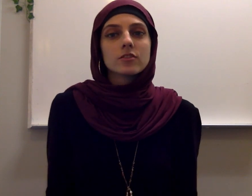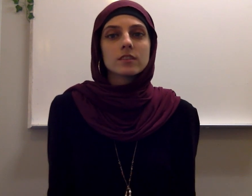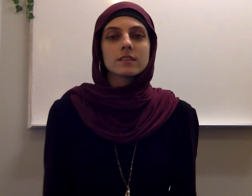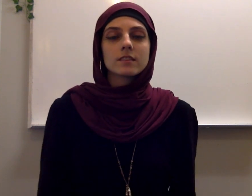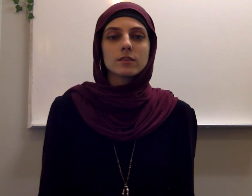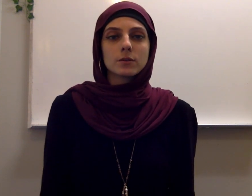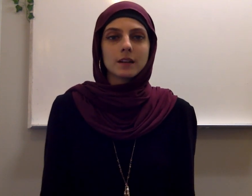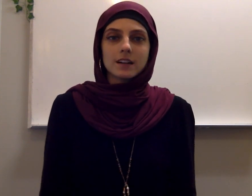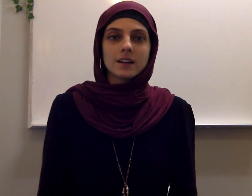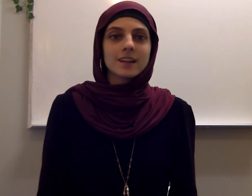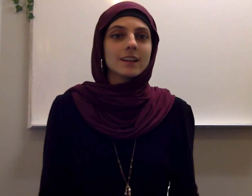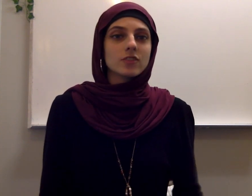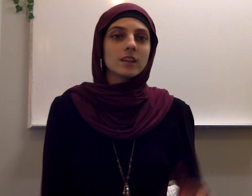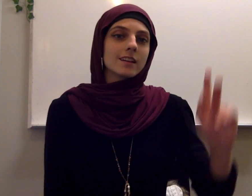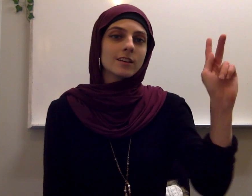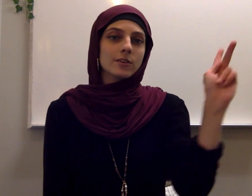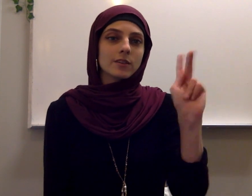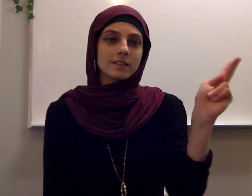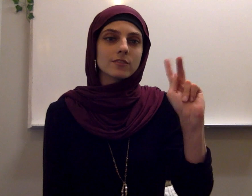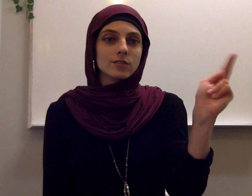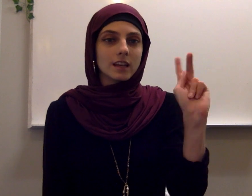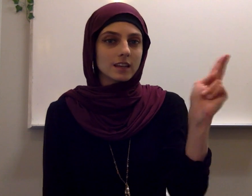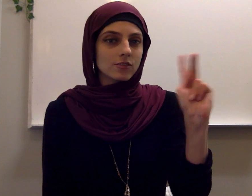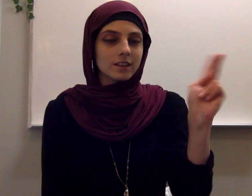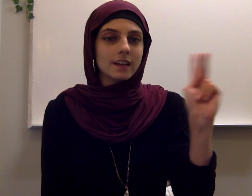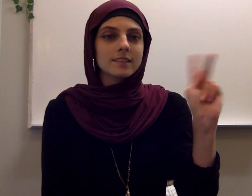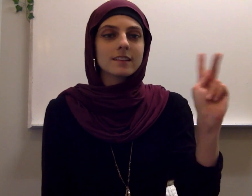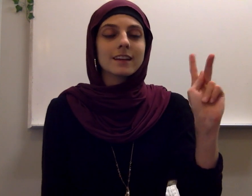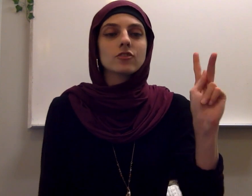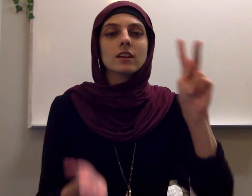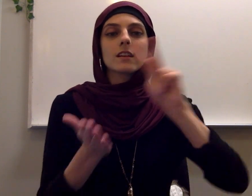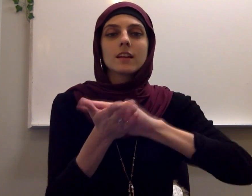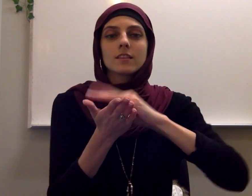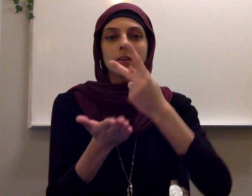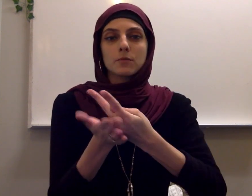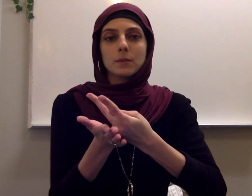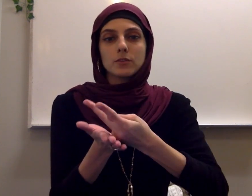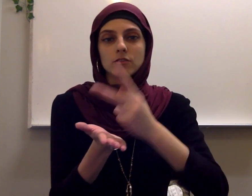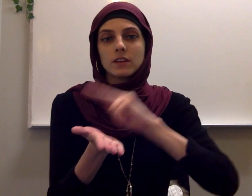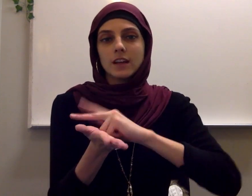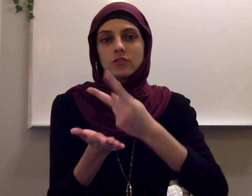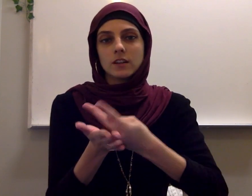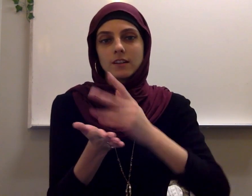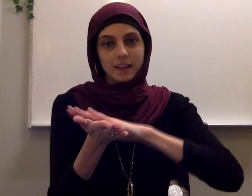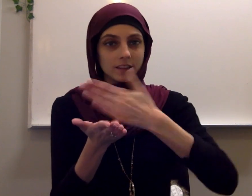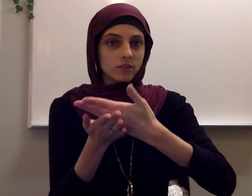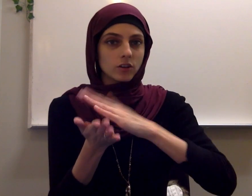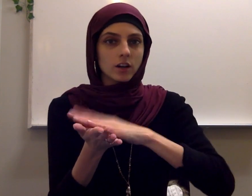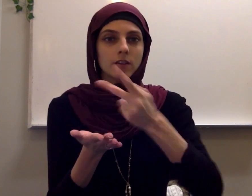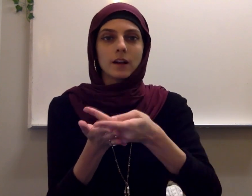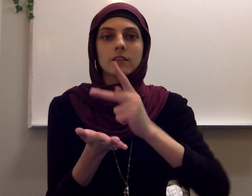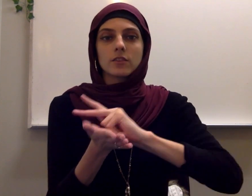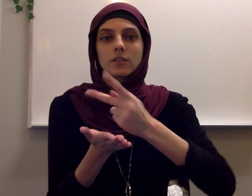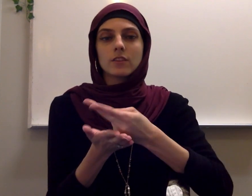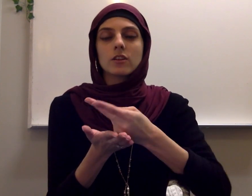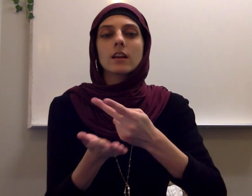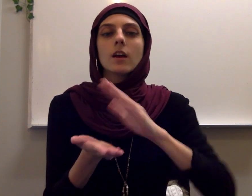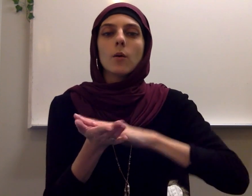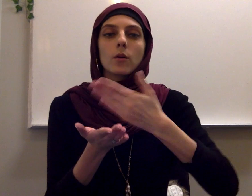and silverware. Kitchen. You can do the initialized kitchen. Sometimes people do kitchen, like this is cook, right? So kitchen, or